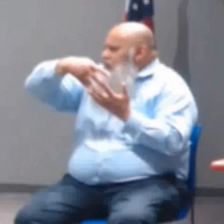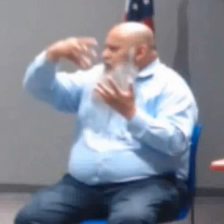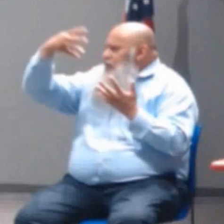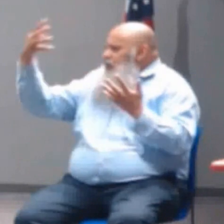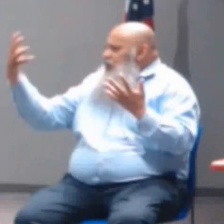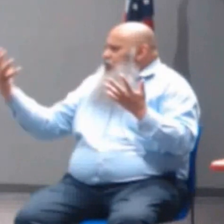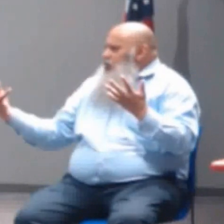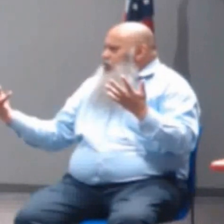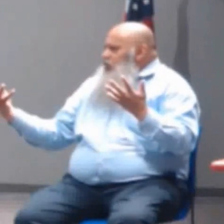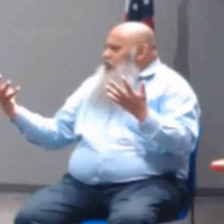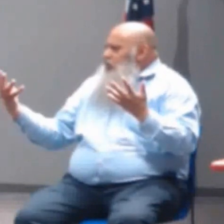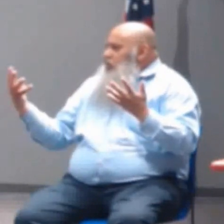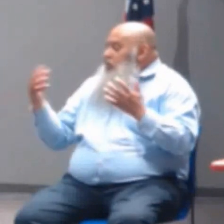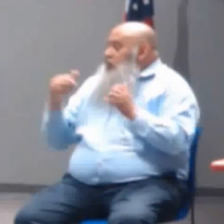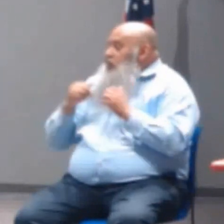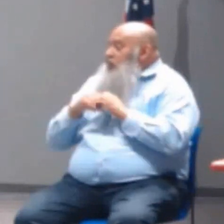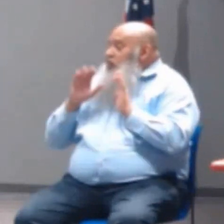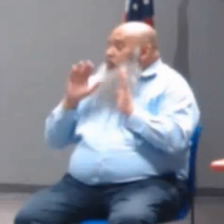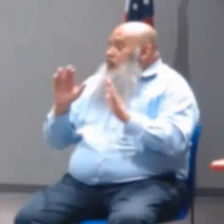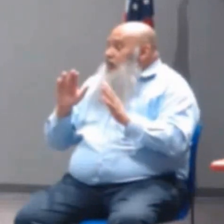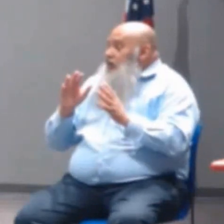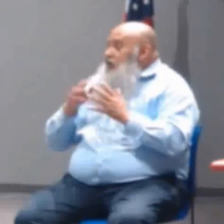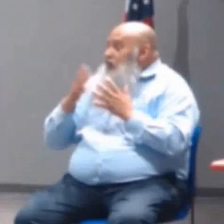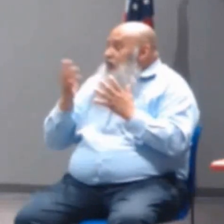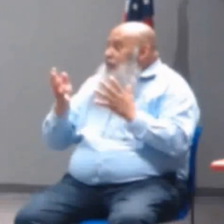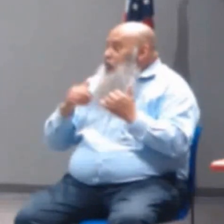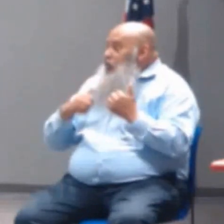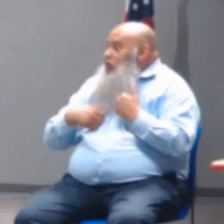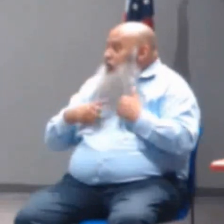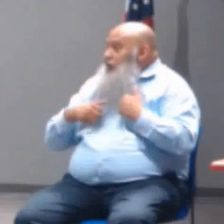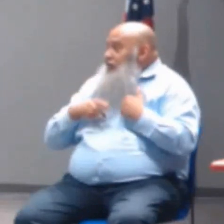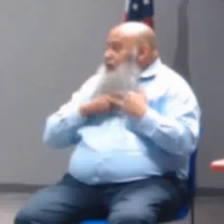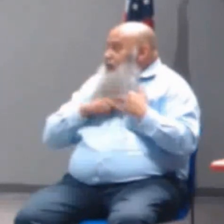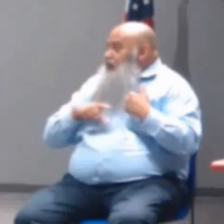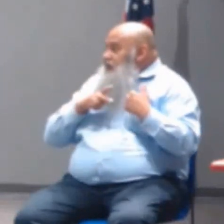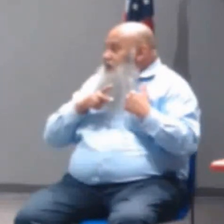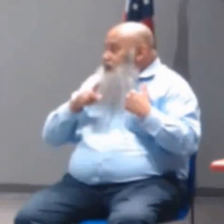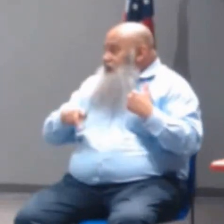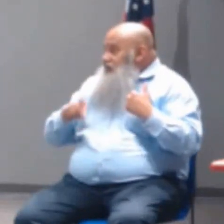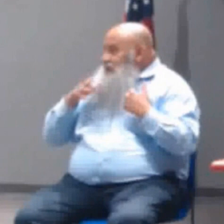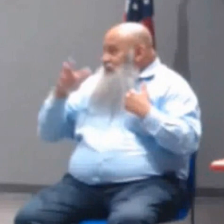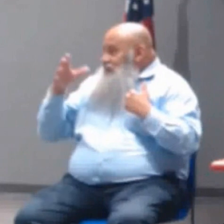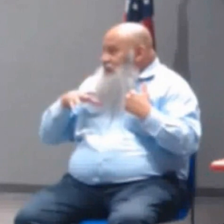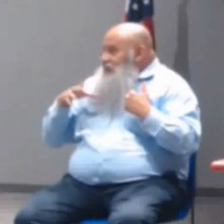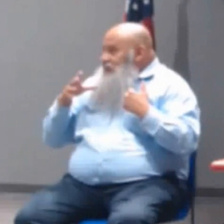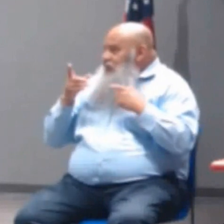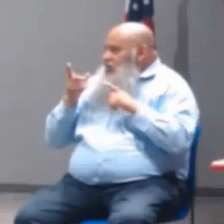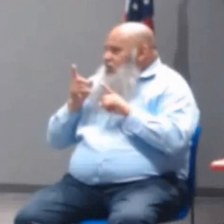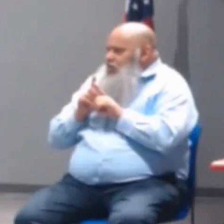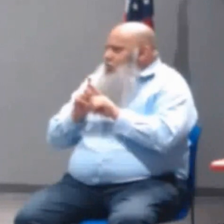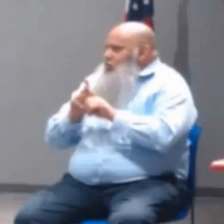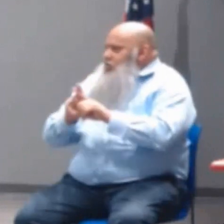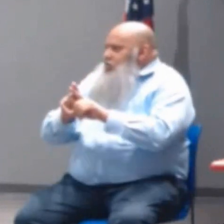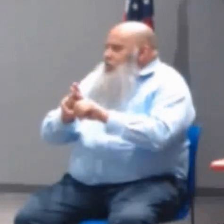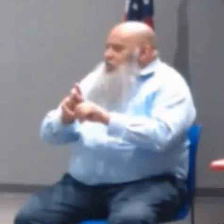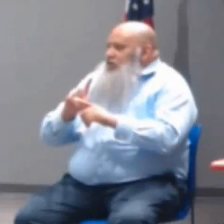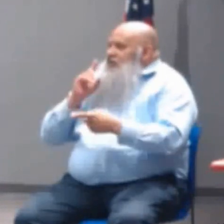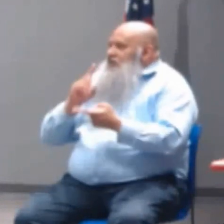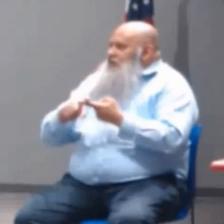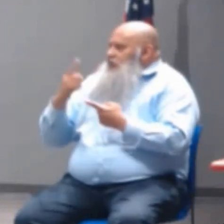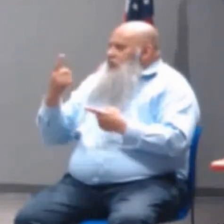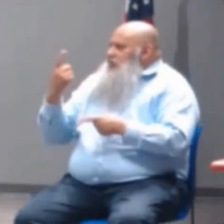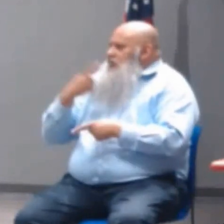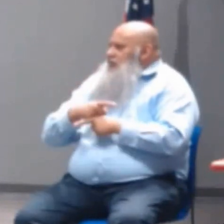So with the great rainbow army at their side, the prince and the princess started to gain the upper hand. Until one day,